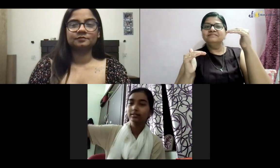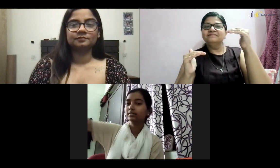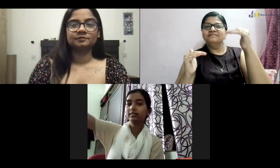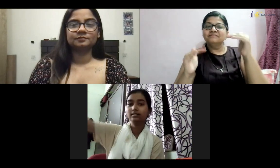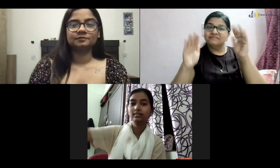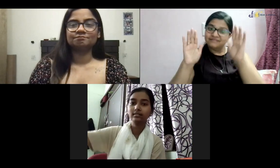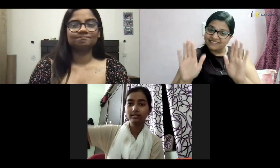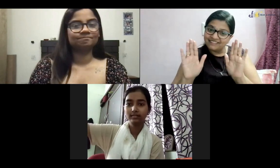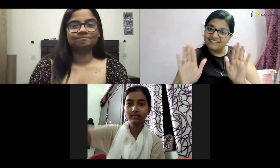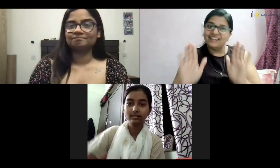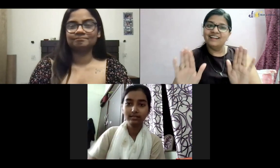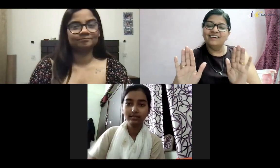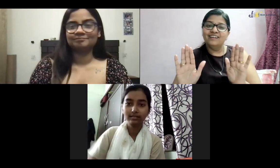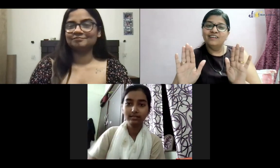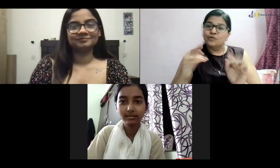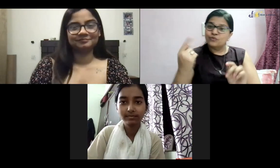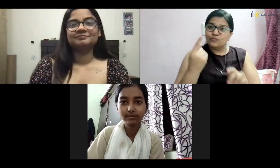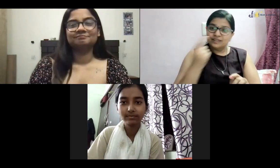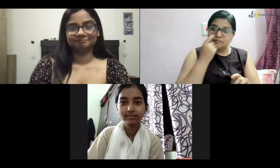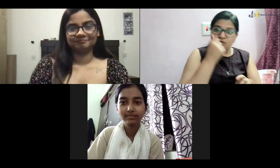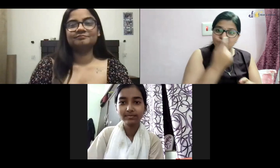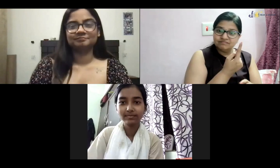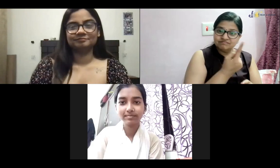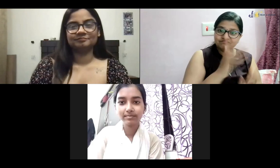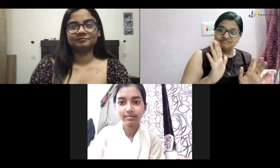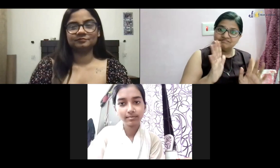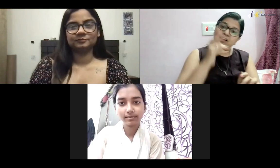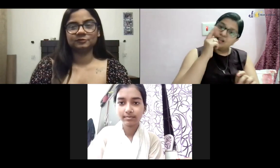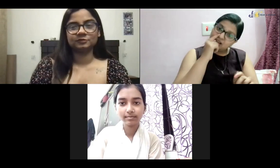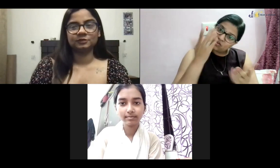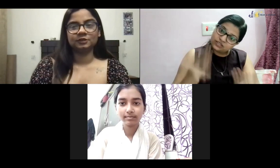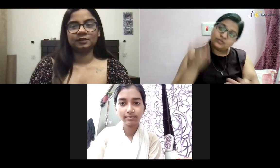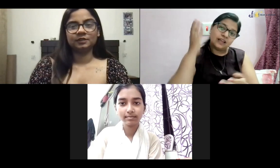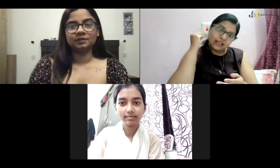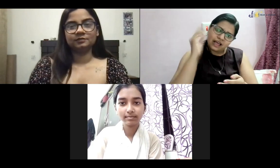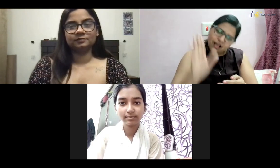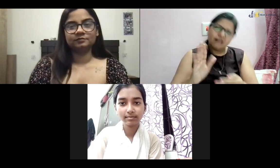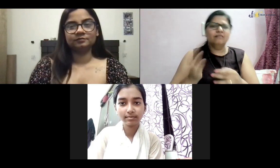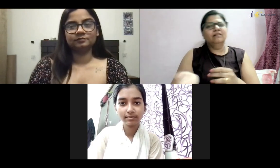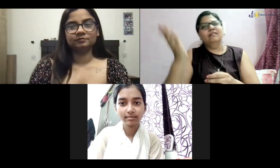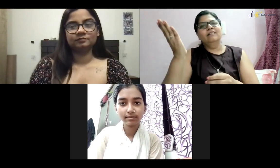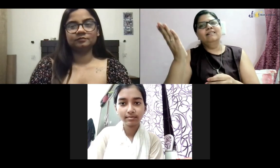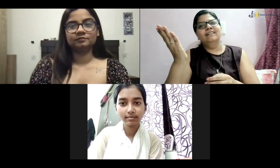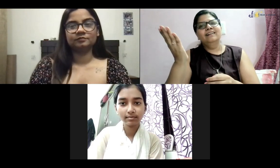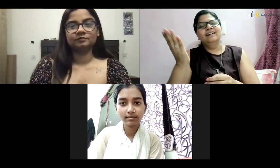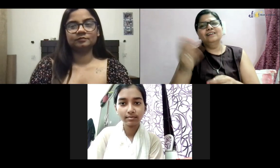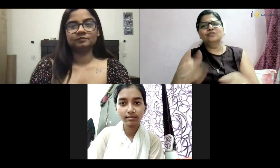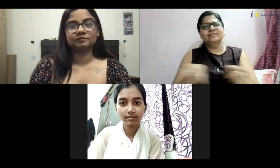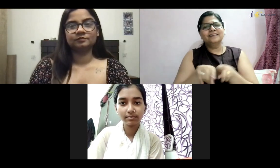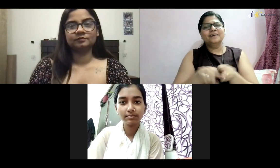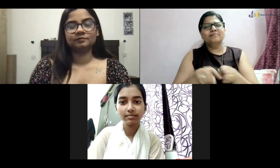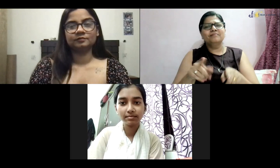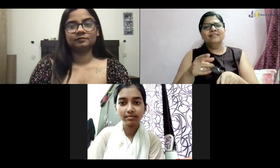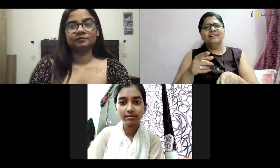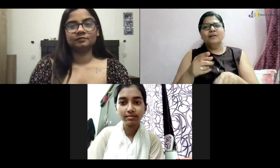deaf, you always get the disadvantage of it. So if there is it's nothing like that. If